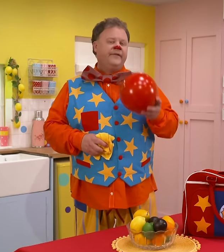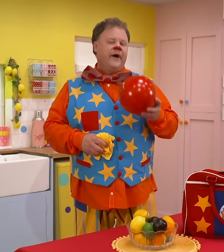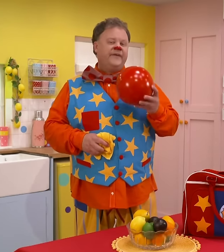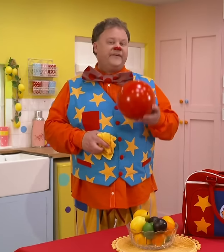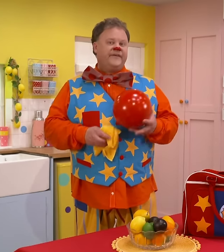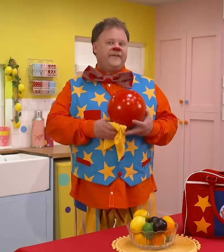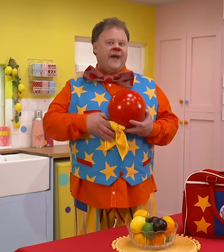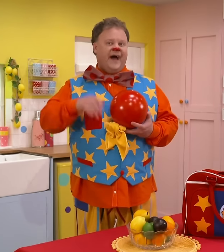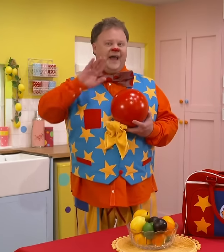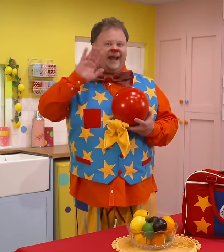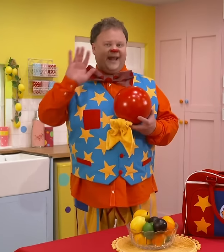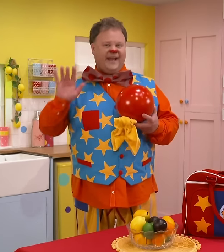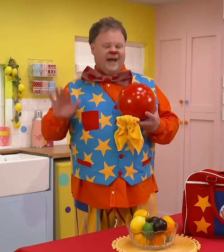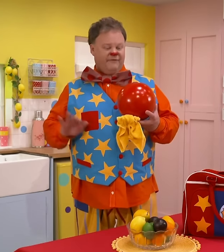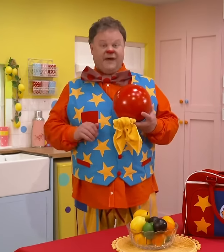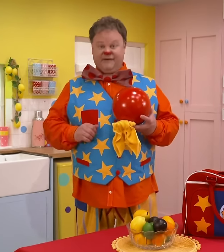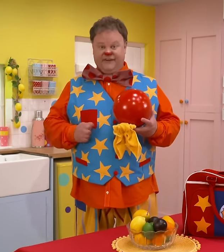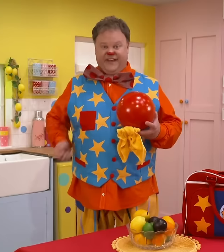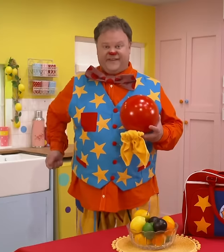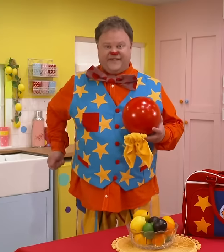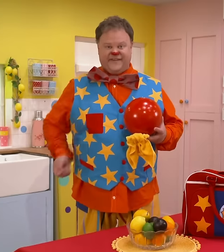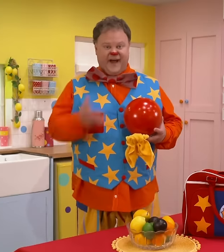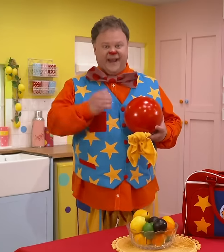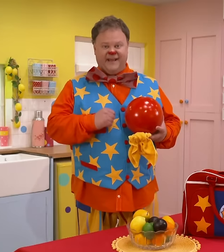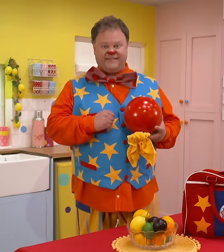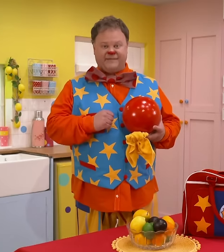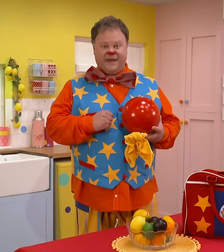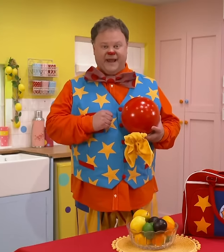not shiny enough for the shiny spinner.